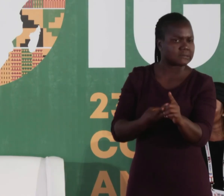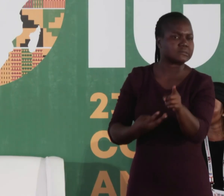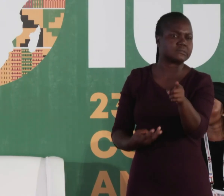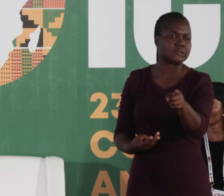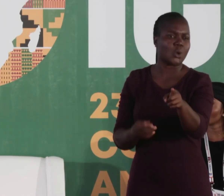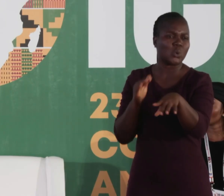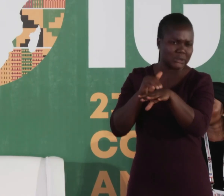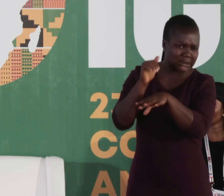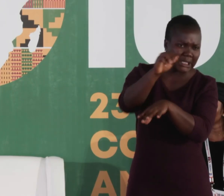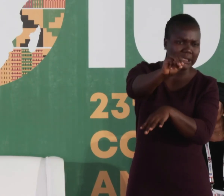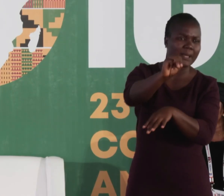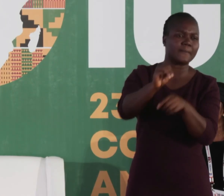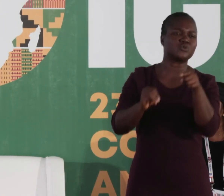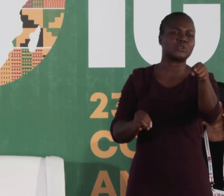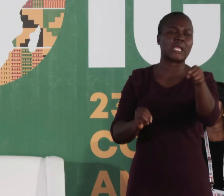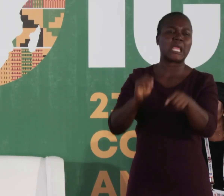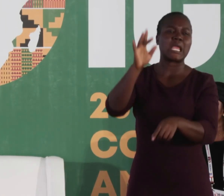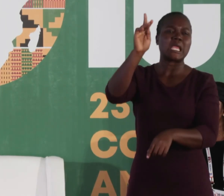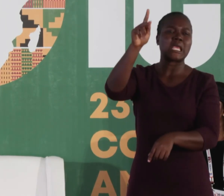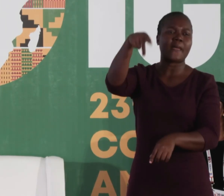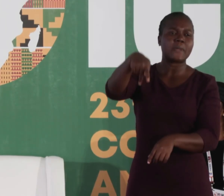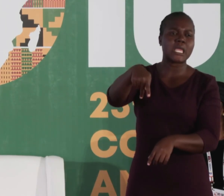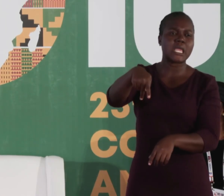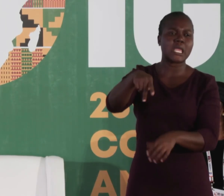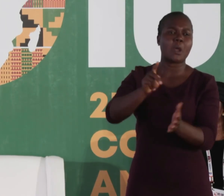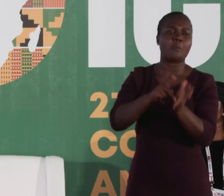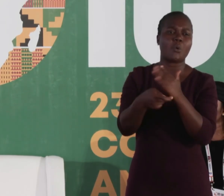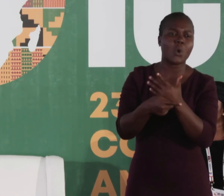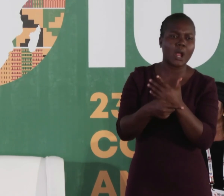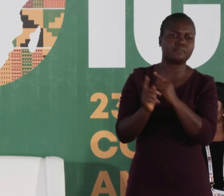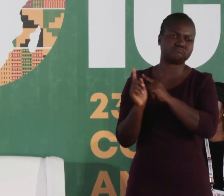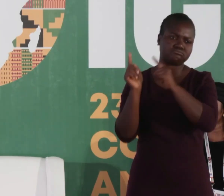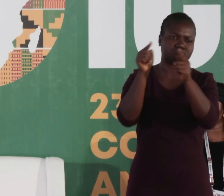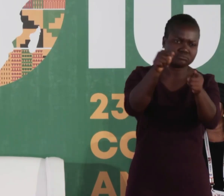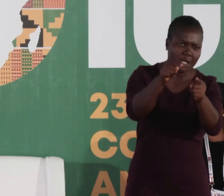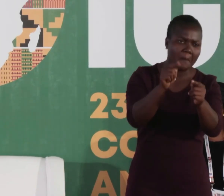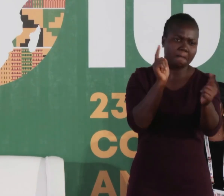to the KP program for further management.